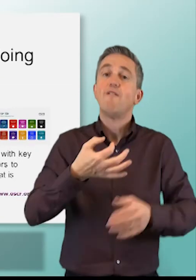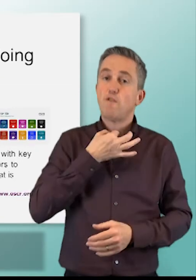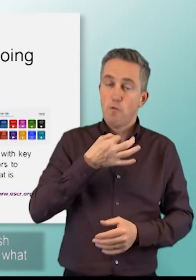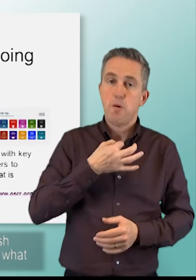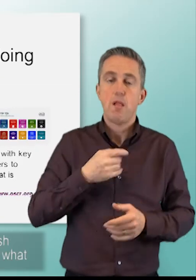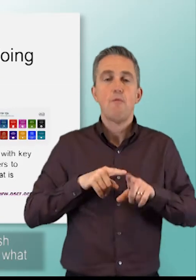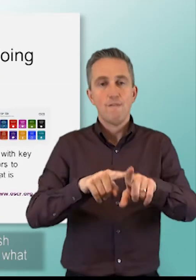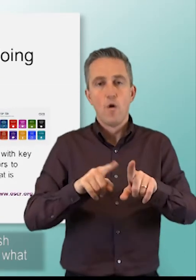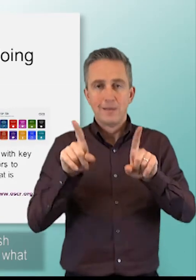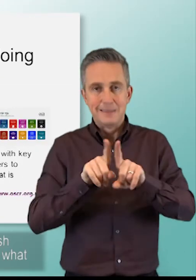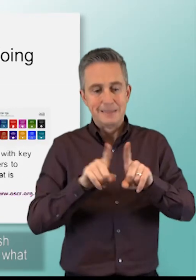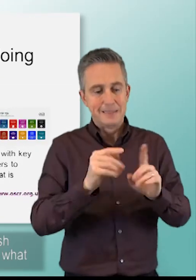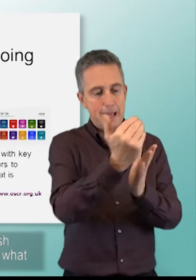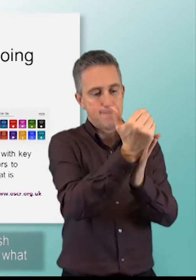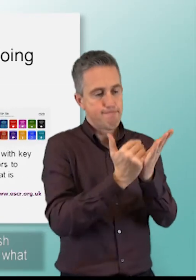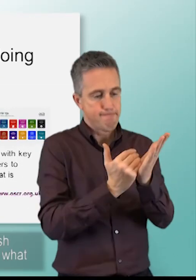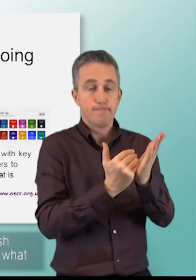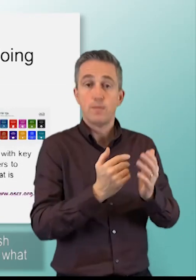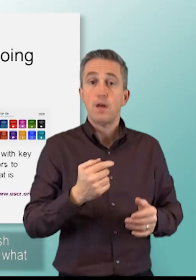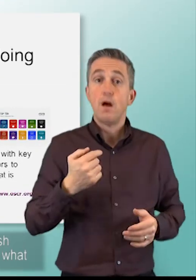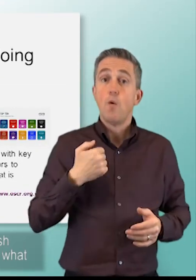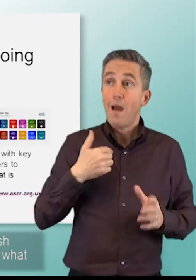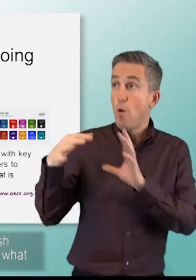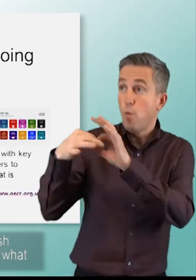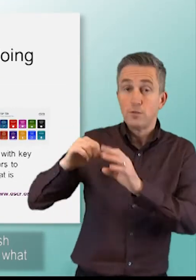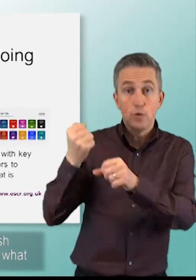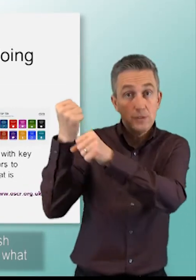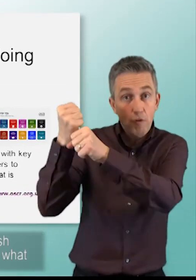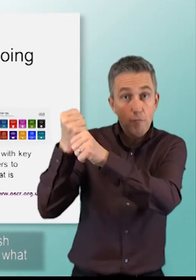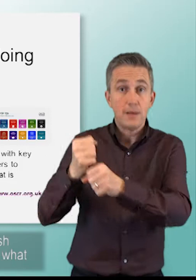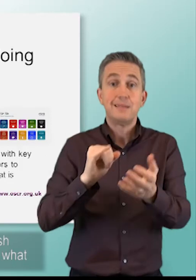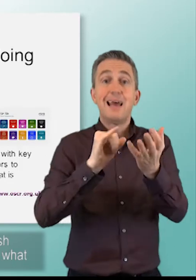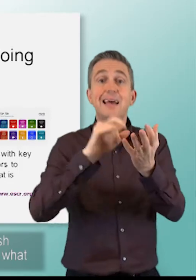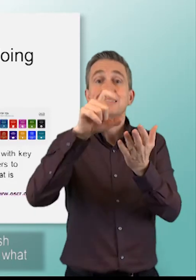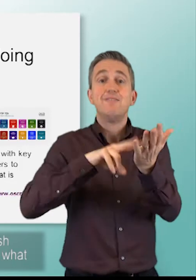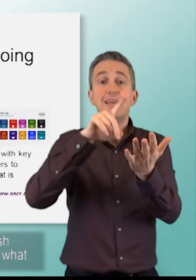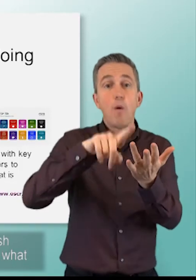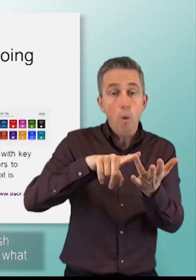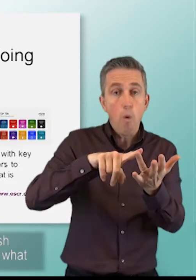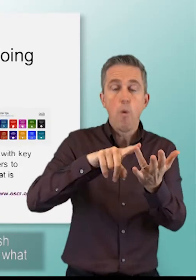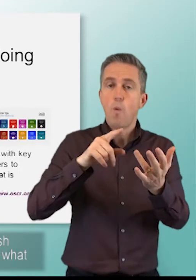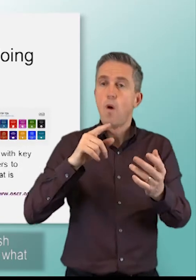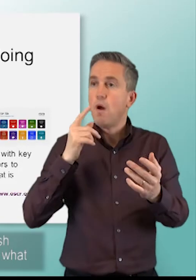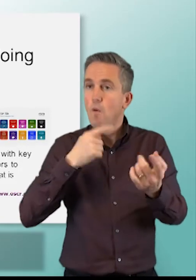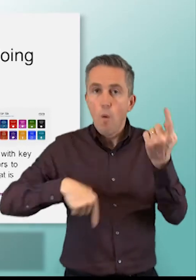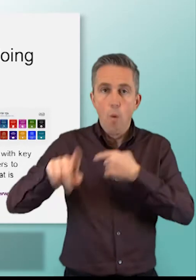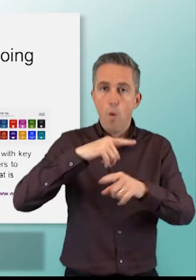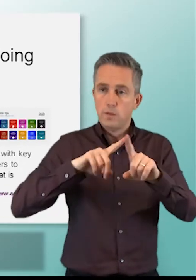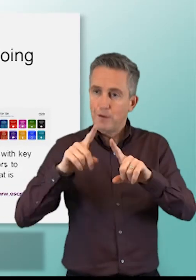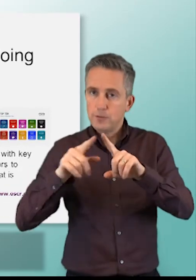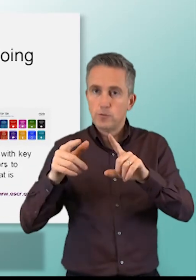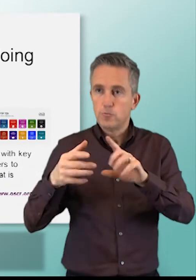beneficiaries. So we're working with other partners, with Scottish Government, with SCVO particularly, to try to look at what we can